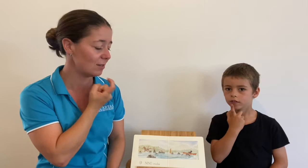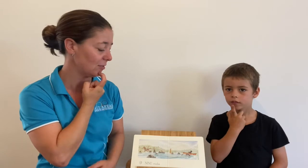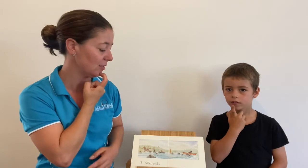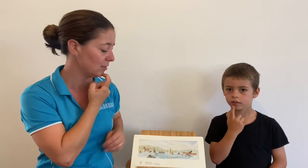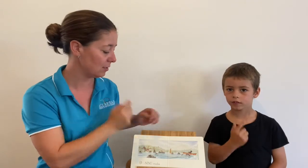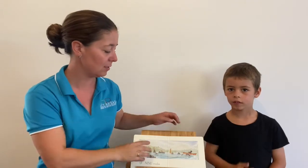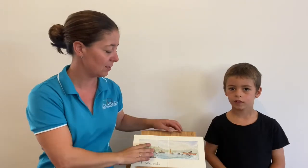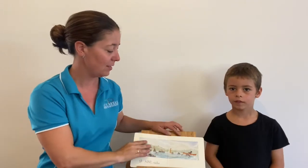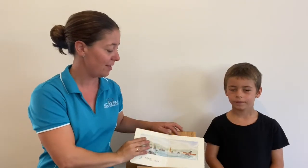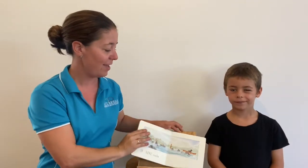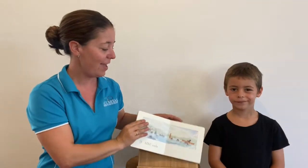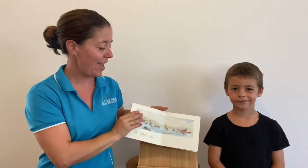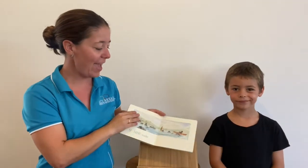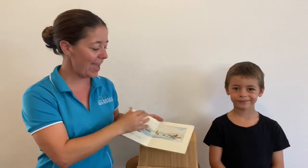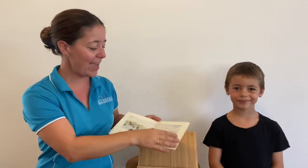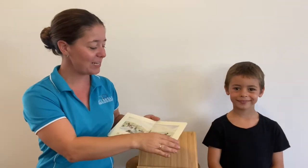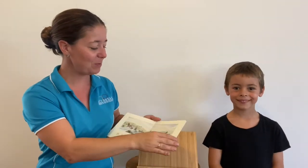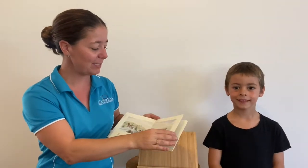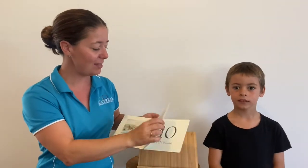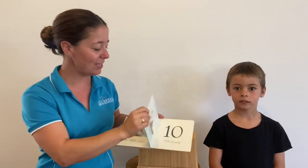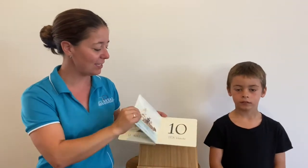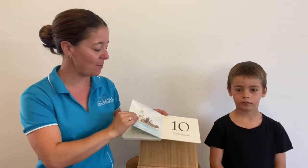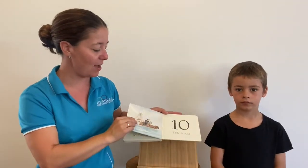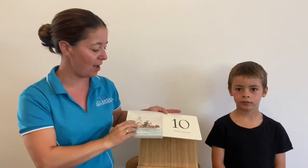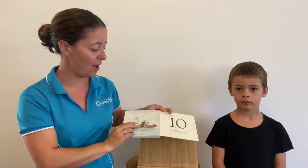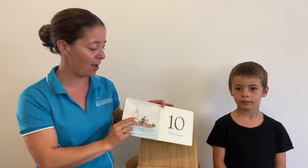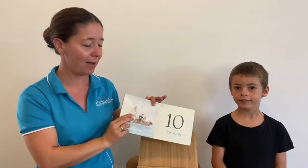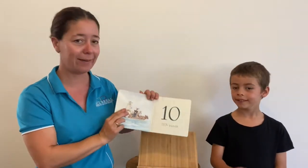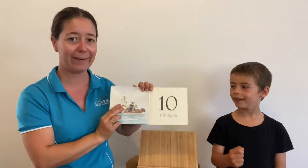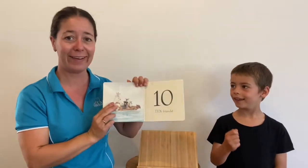rocks. And what's the last number?